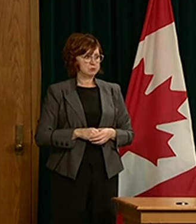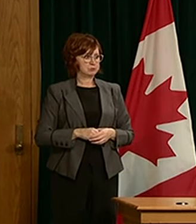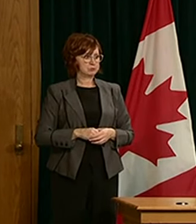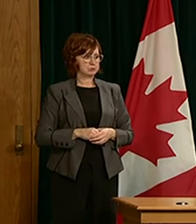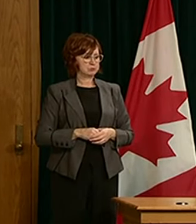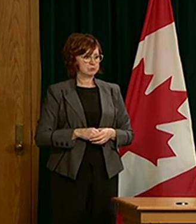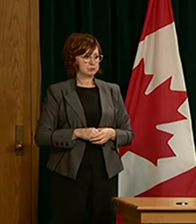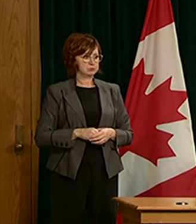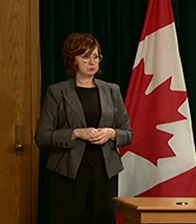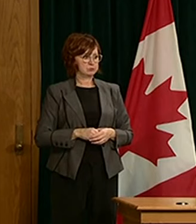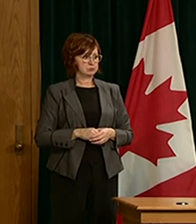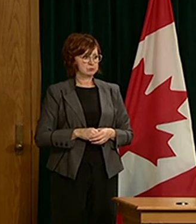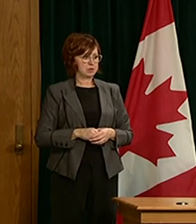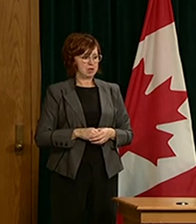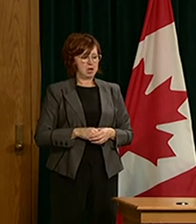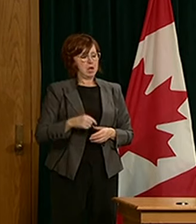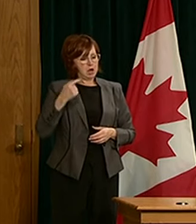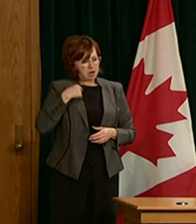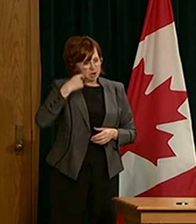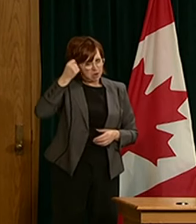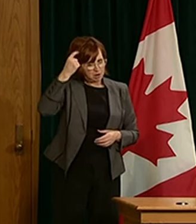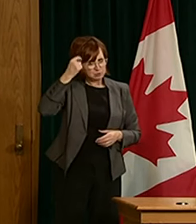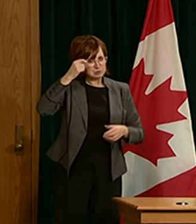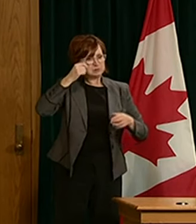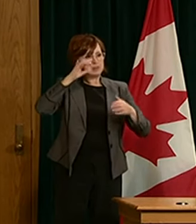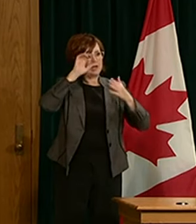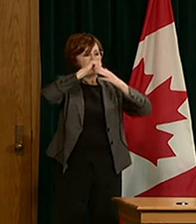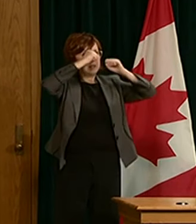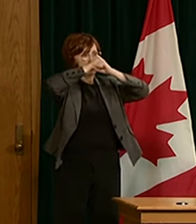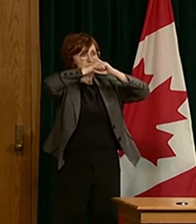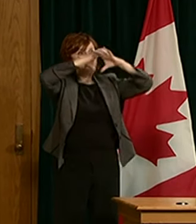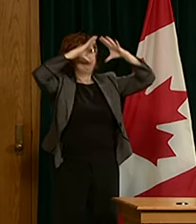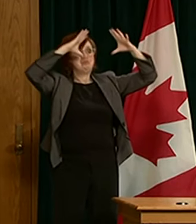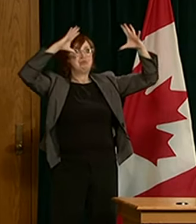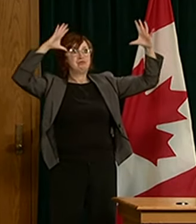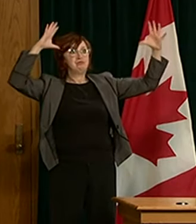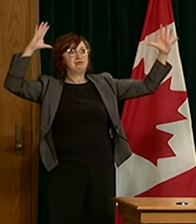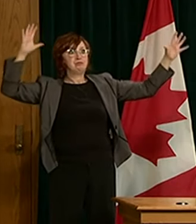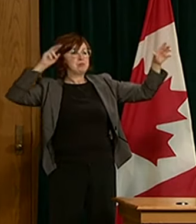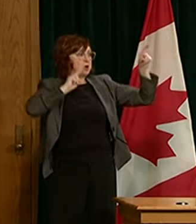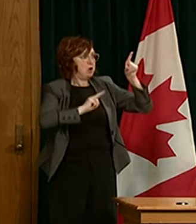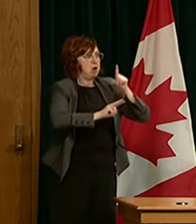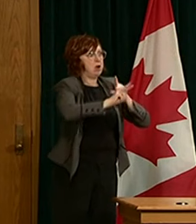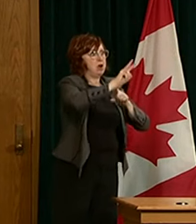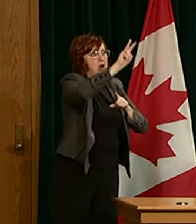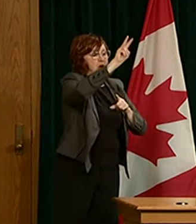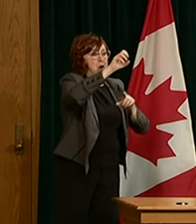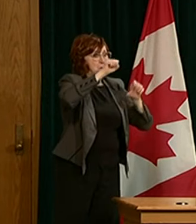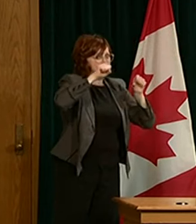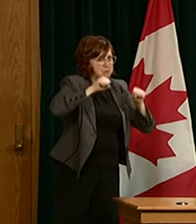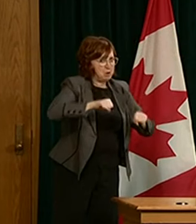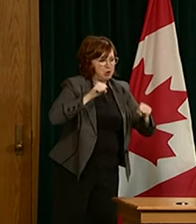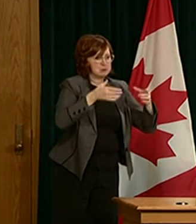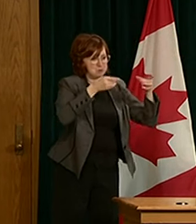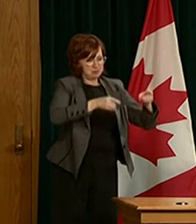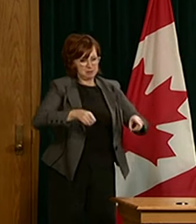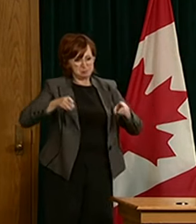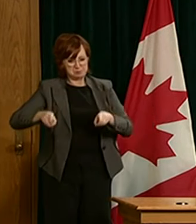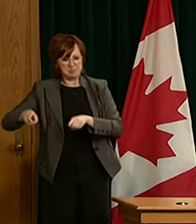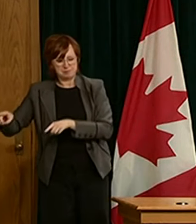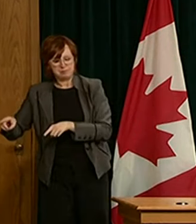So I know that these are what-if scenarios that are not predictions, but based on the way that our current cases are